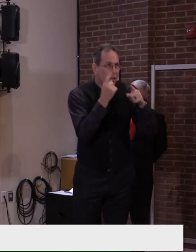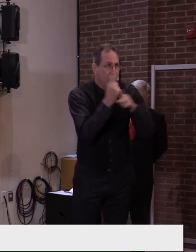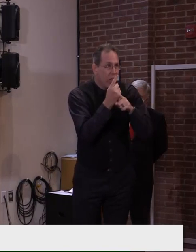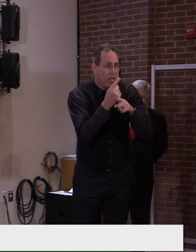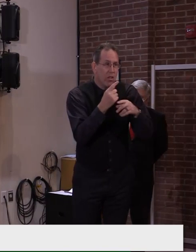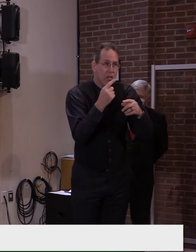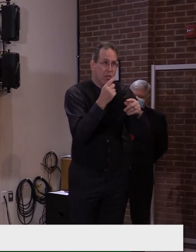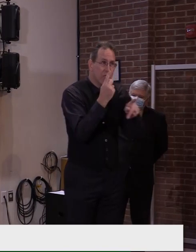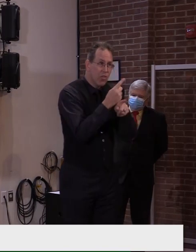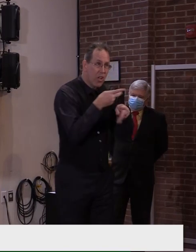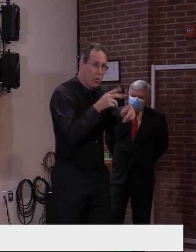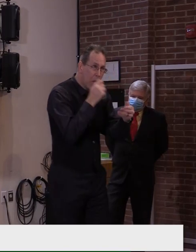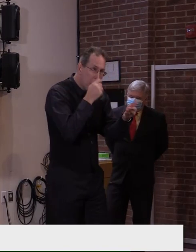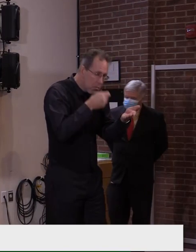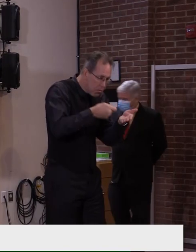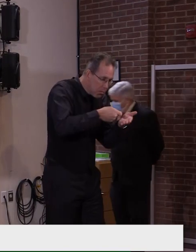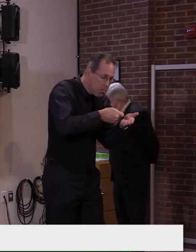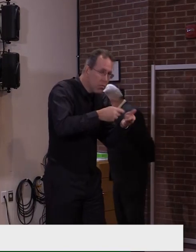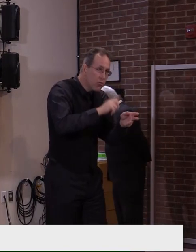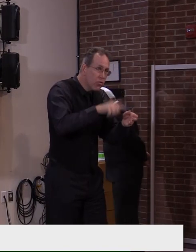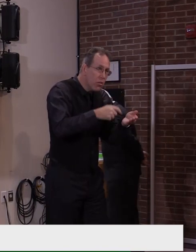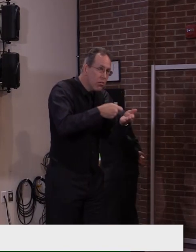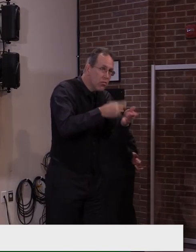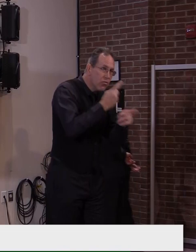Okay, great. Thank you all. I appreciate the time. Thanks.